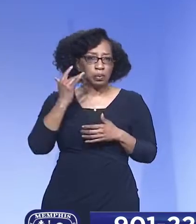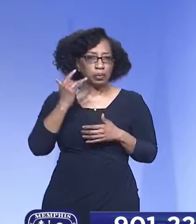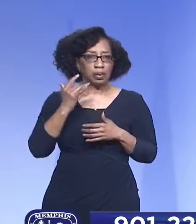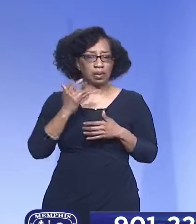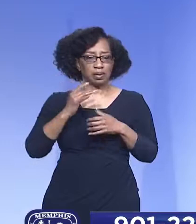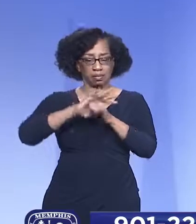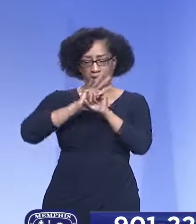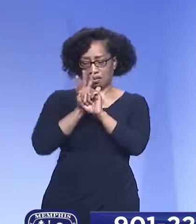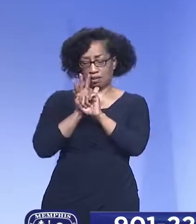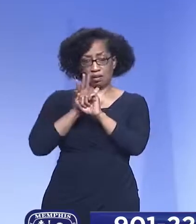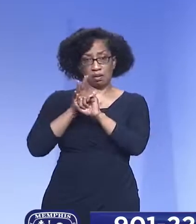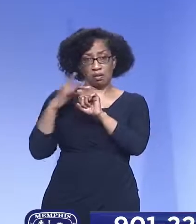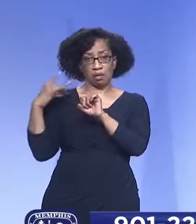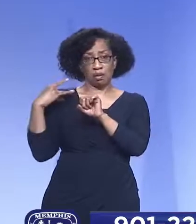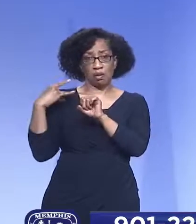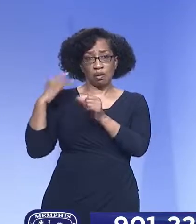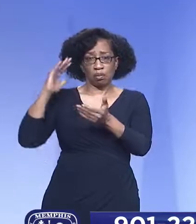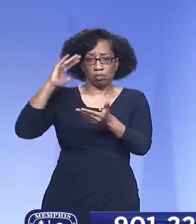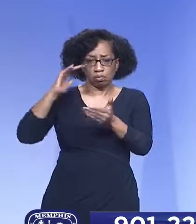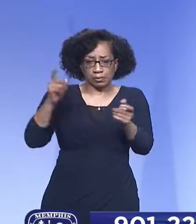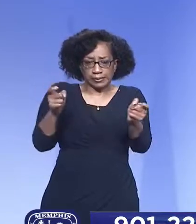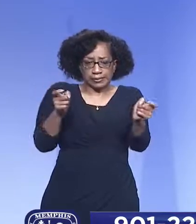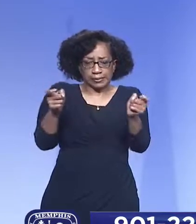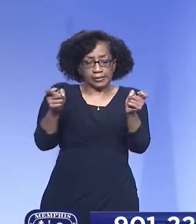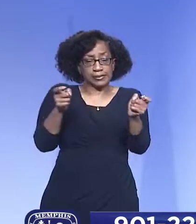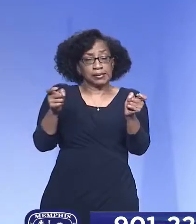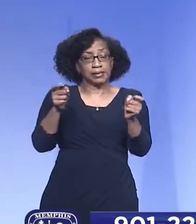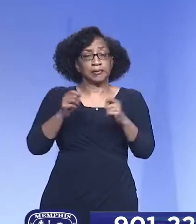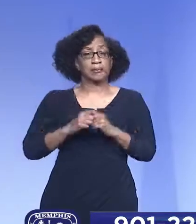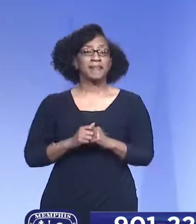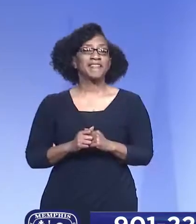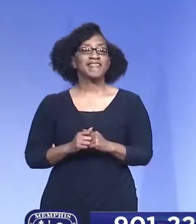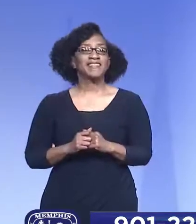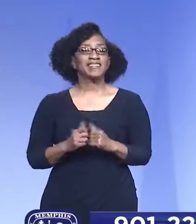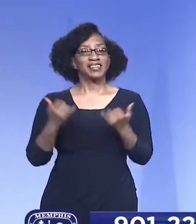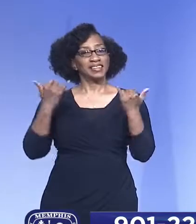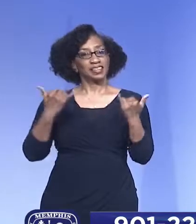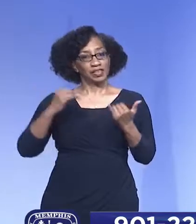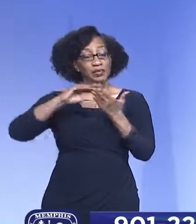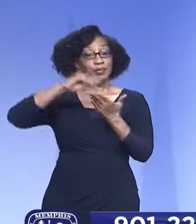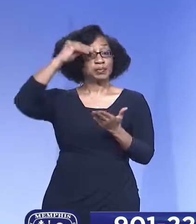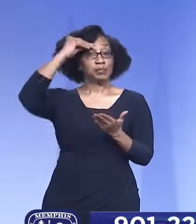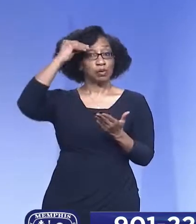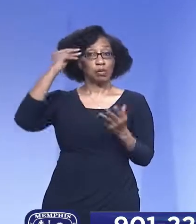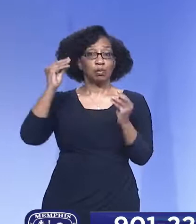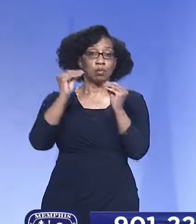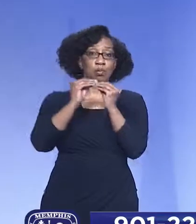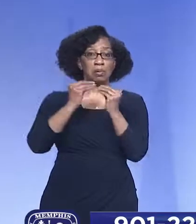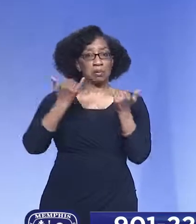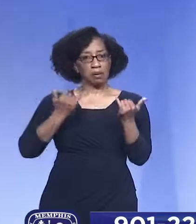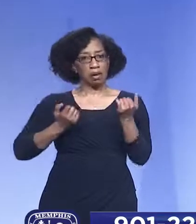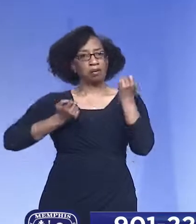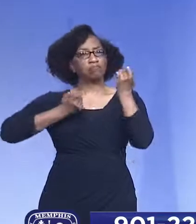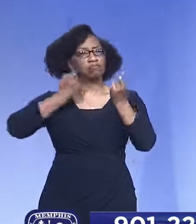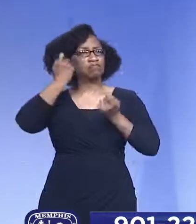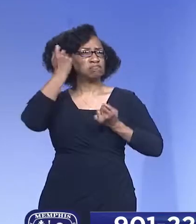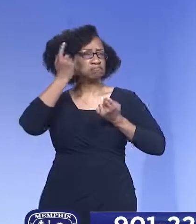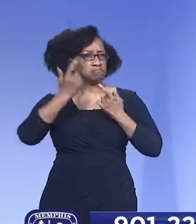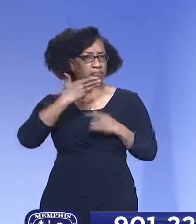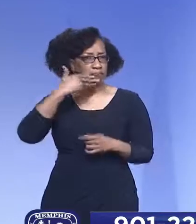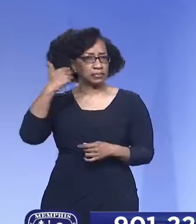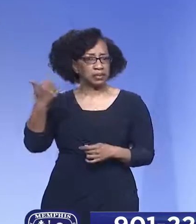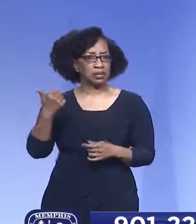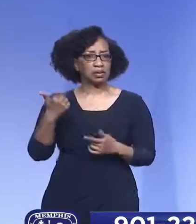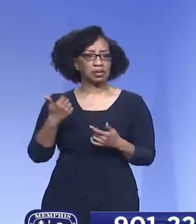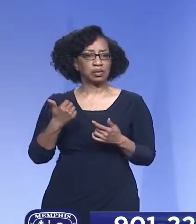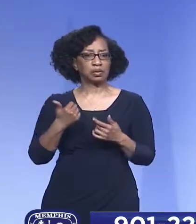virus. As we learn more, and we now understand what measures are effective,